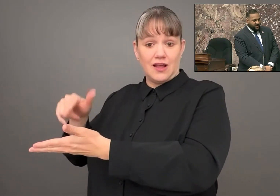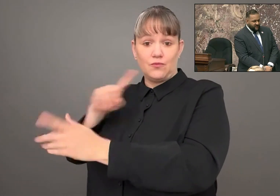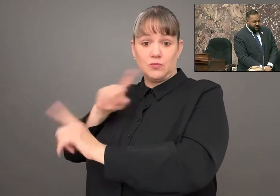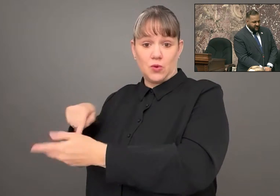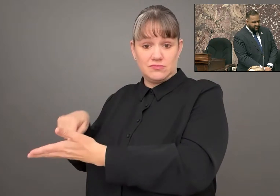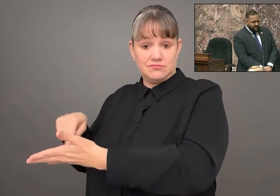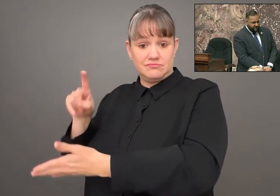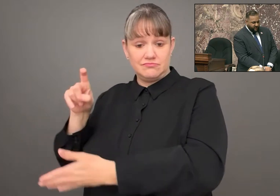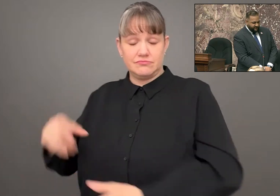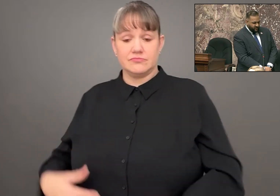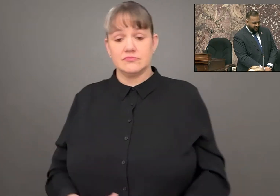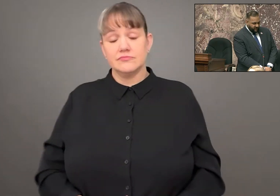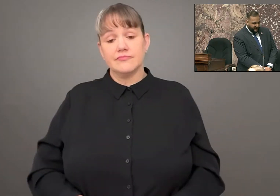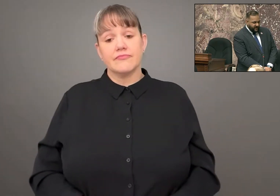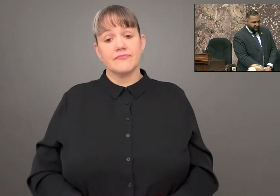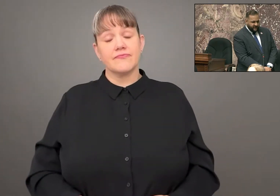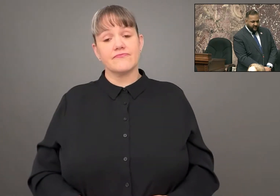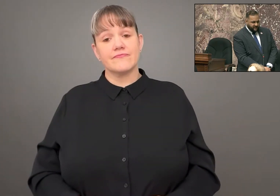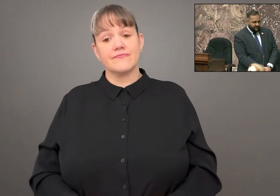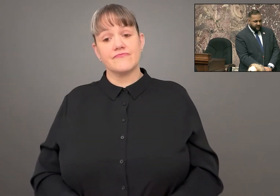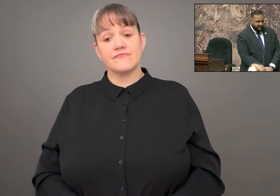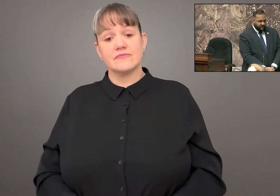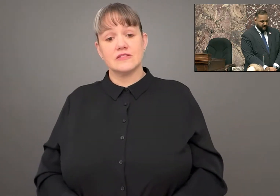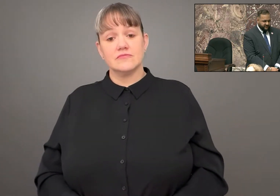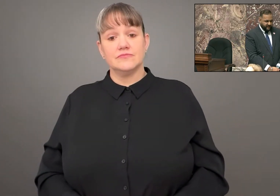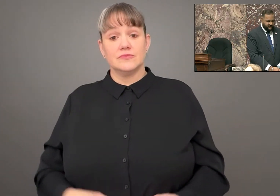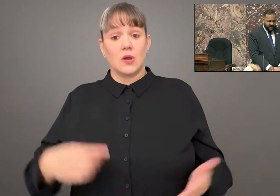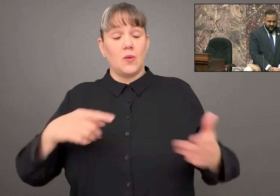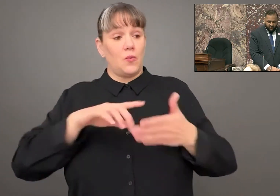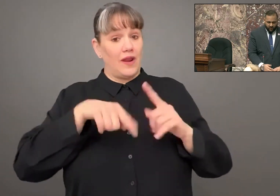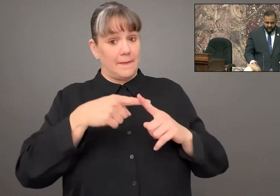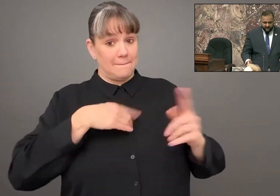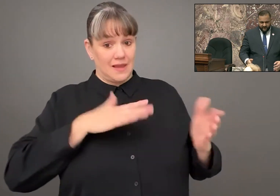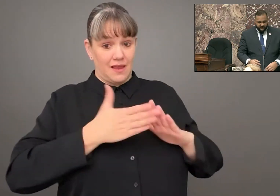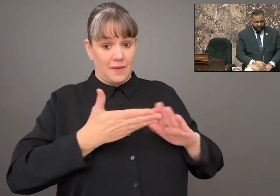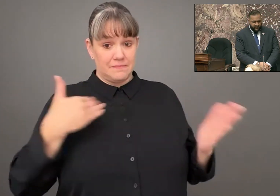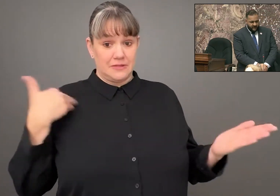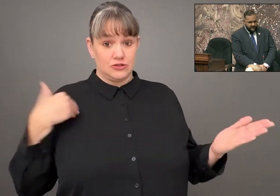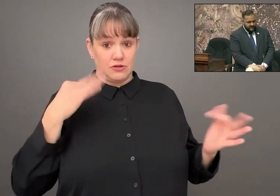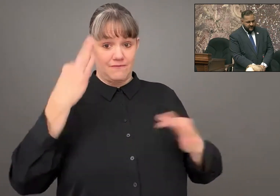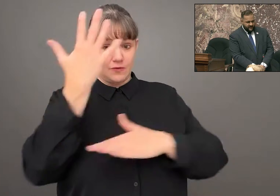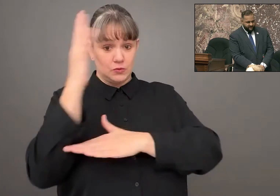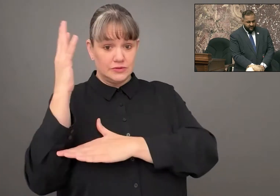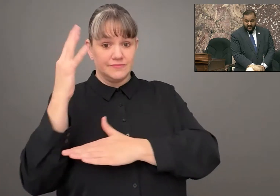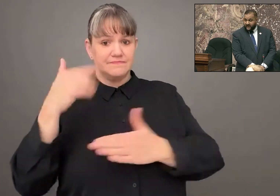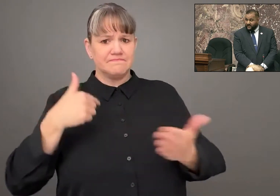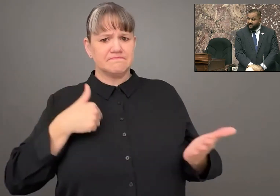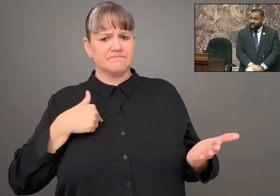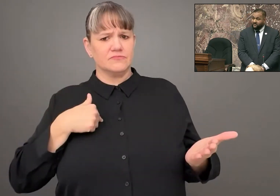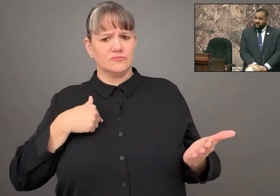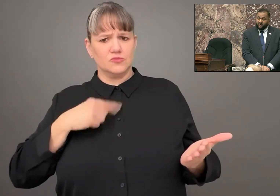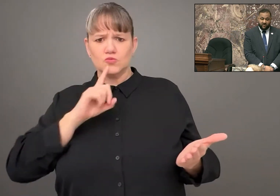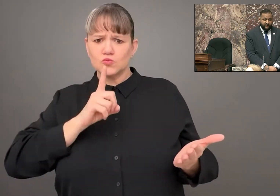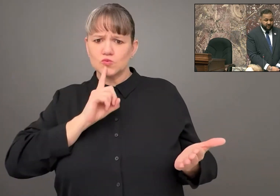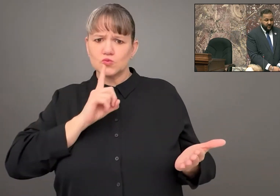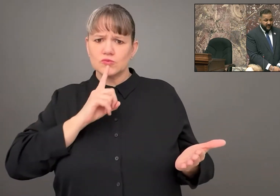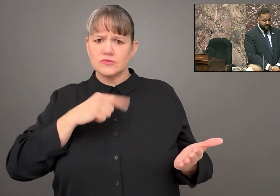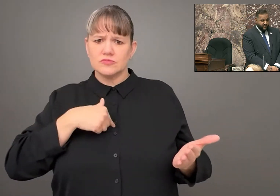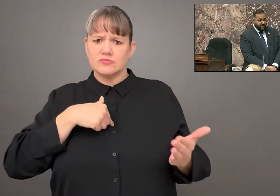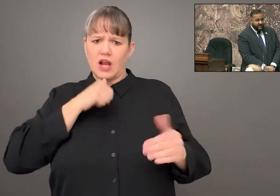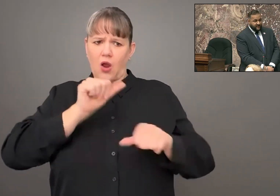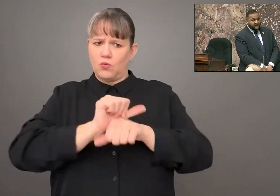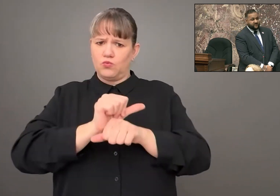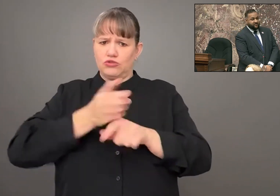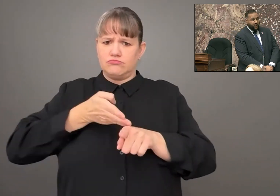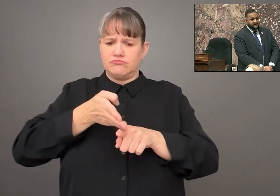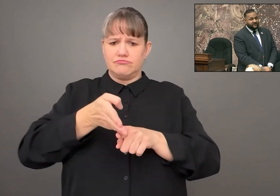when I became the Minister of Forests, I recognized that I didn't come from the forest sector. I didn't work in this industry for many decades like the member across the way. And so on